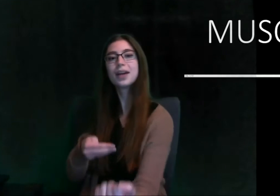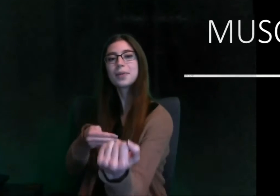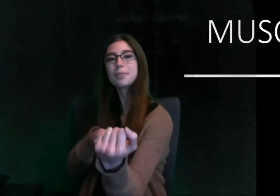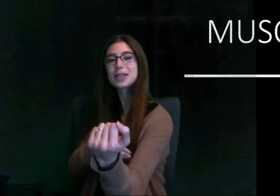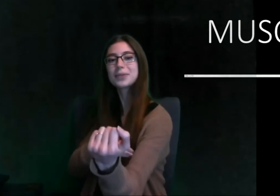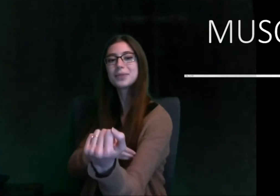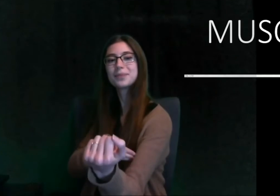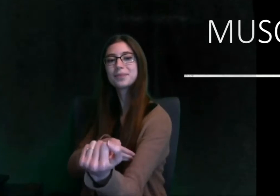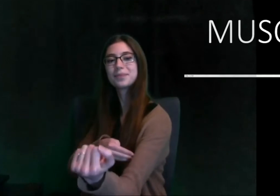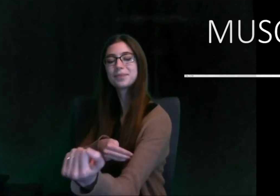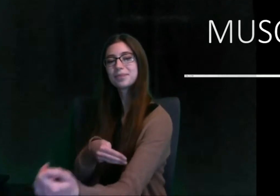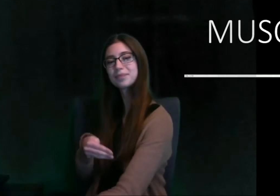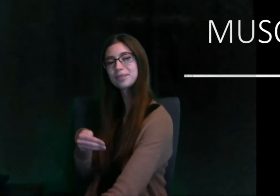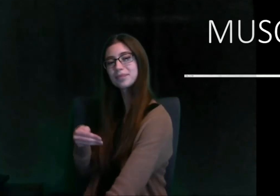Muscle.